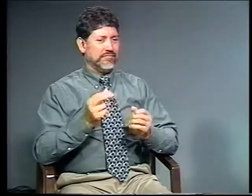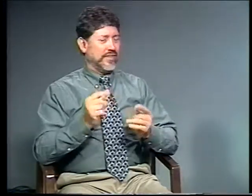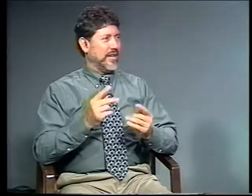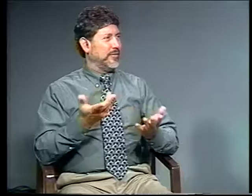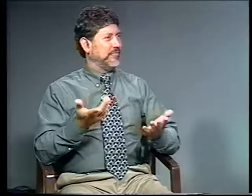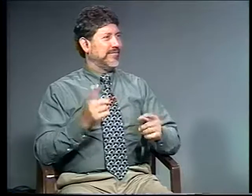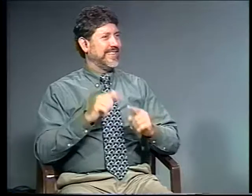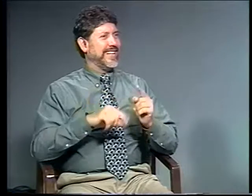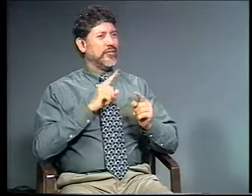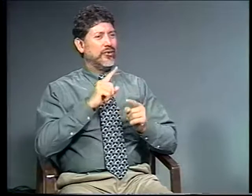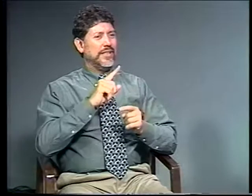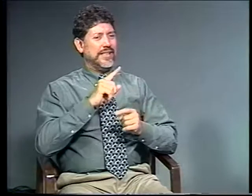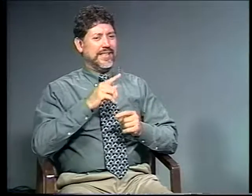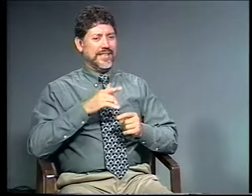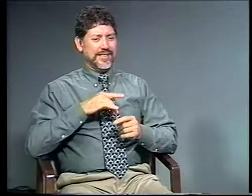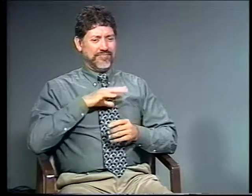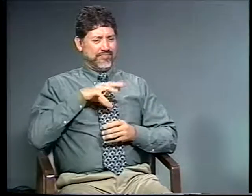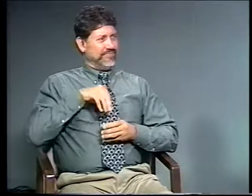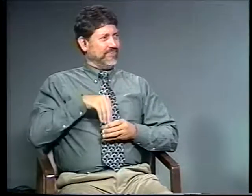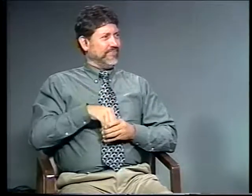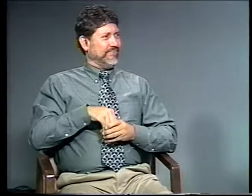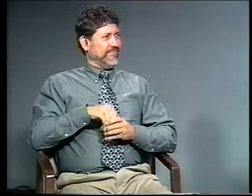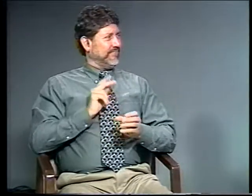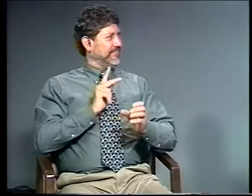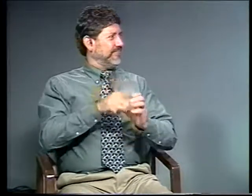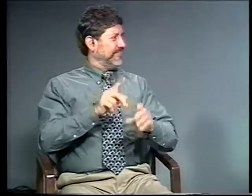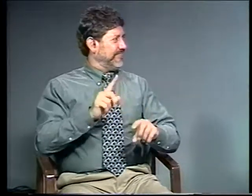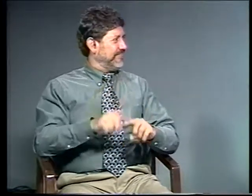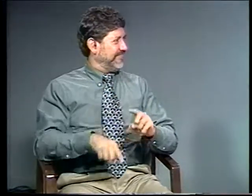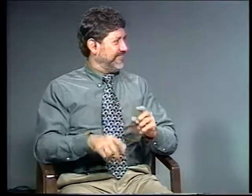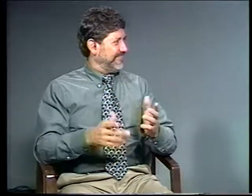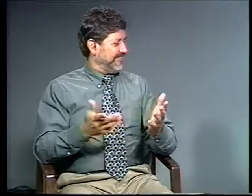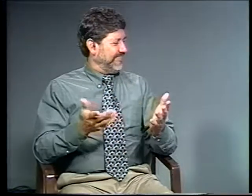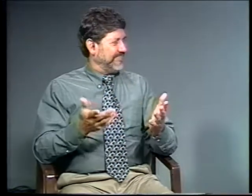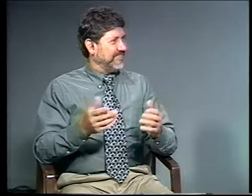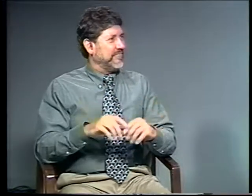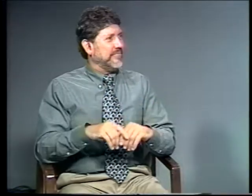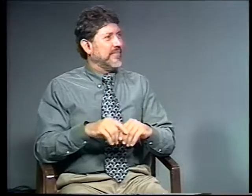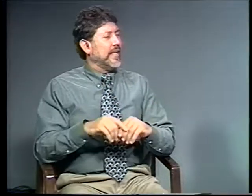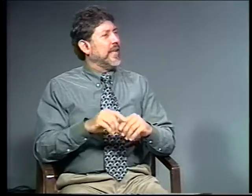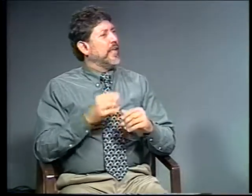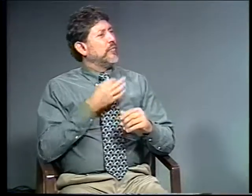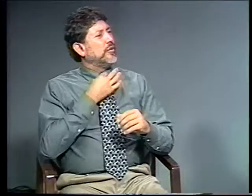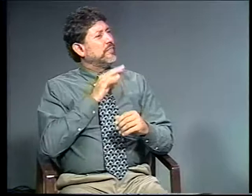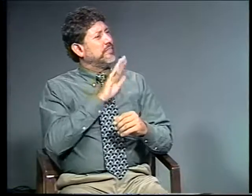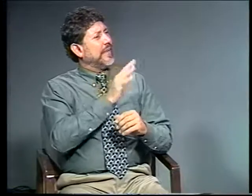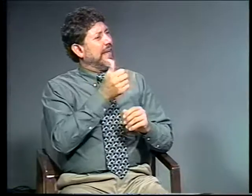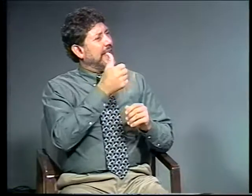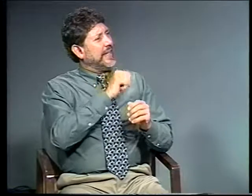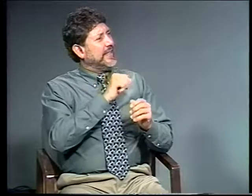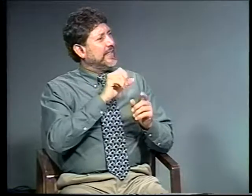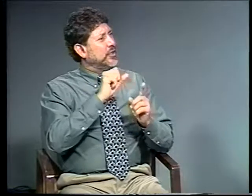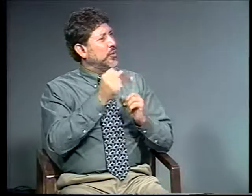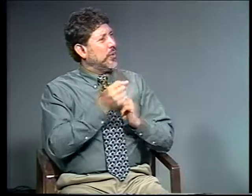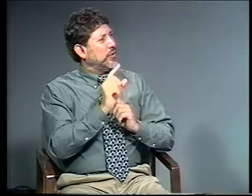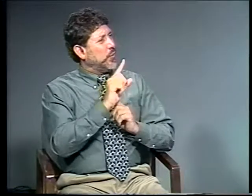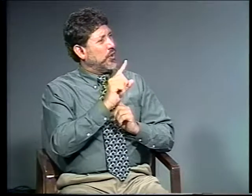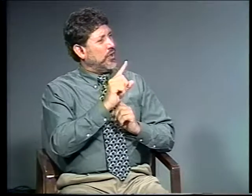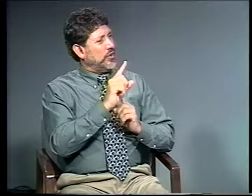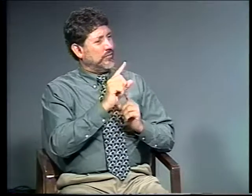we had a dance and we had performances, and the deaf people were not really able to participate fully. Are there